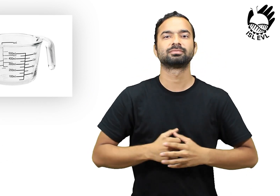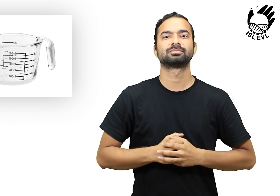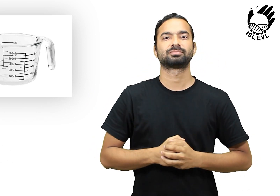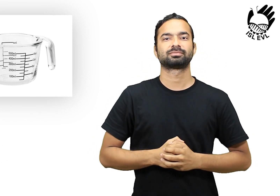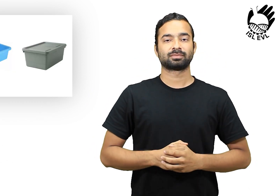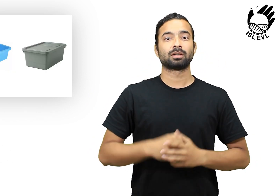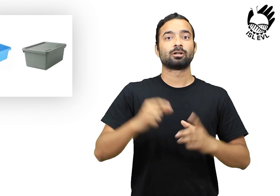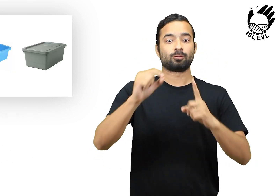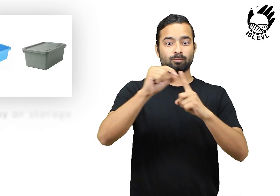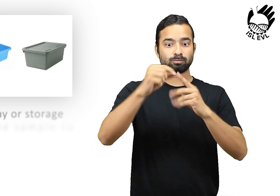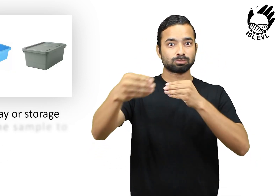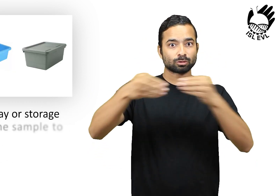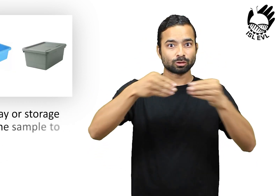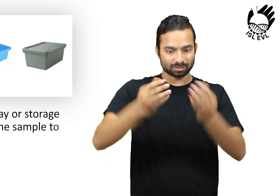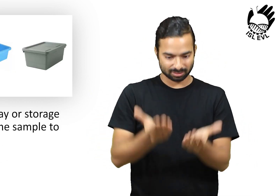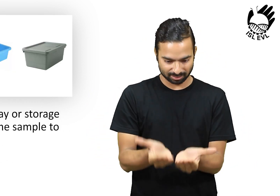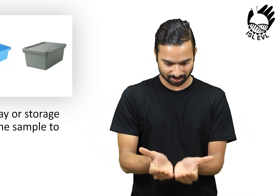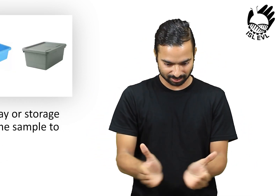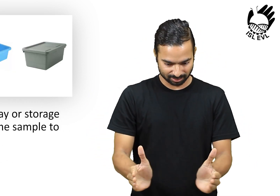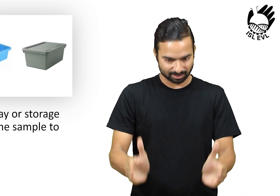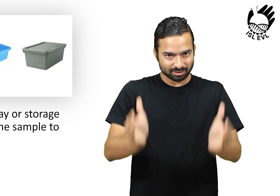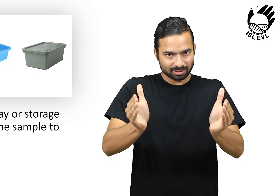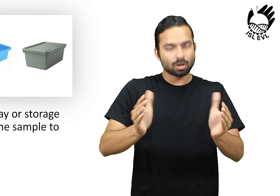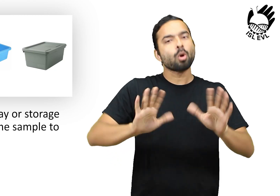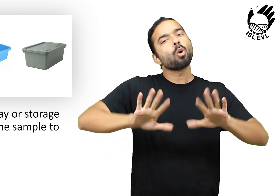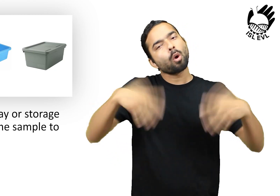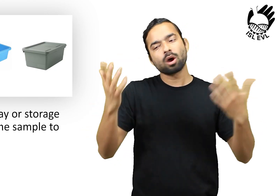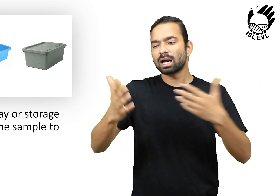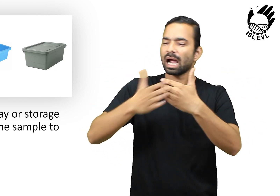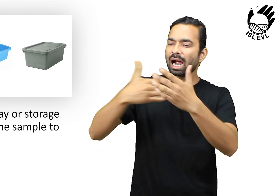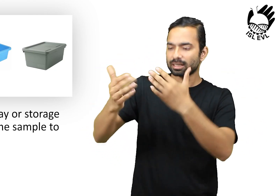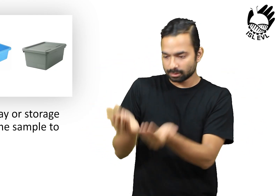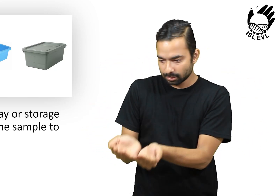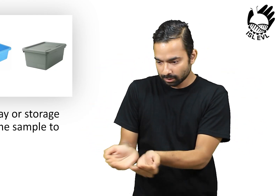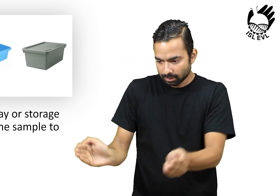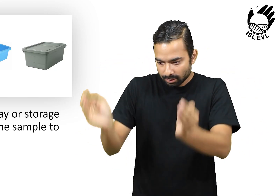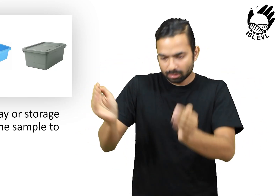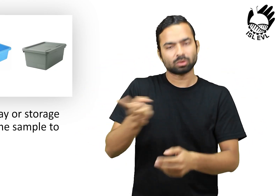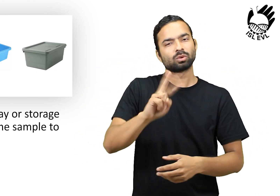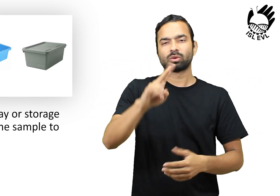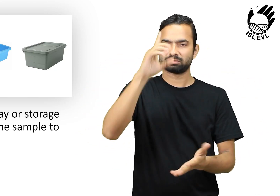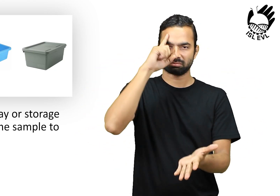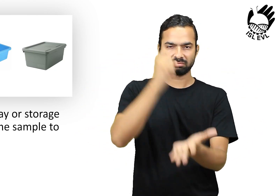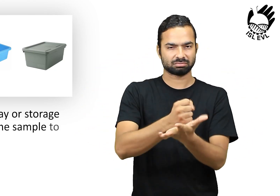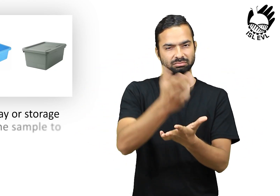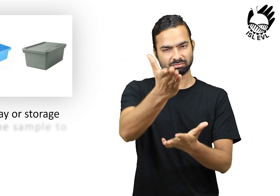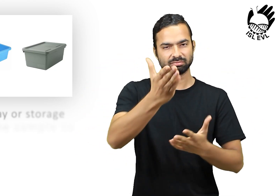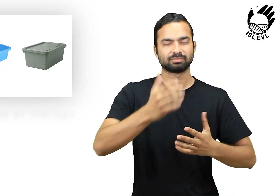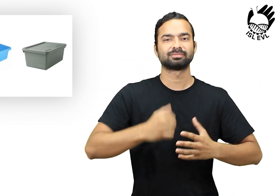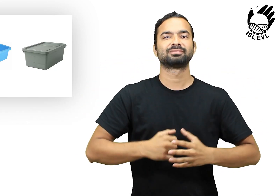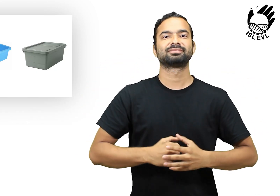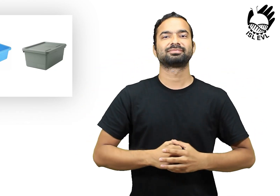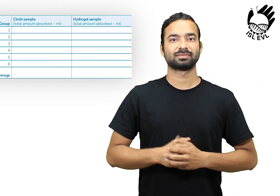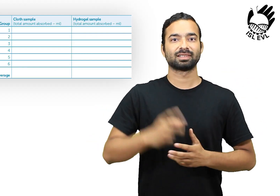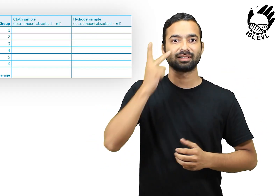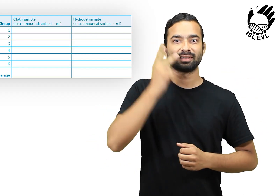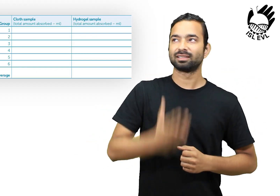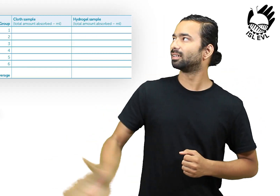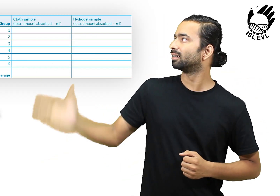Measuring jugs or beakers and cylinders which have a demarcation of at least 50 milliliters or ml